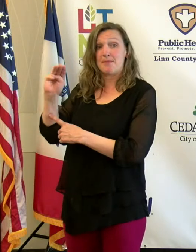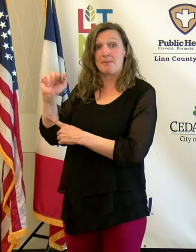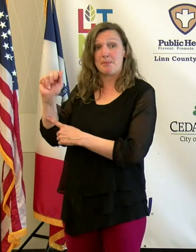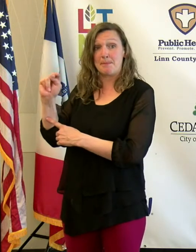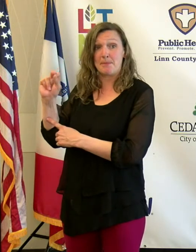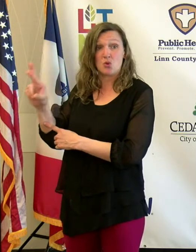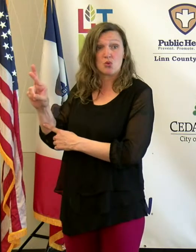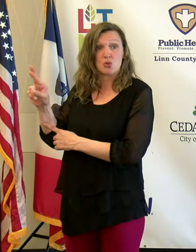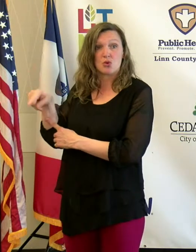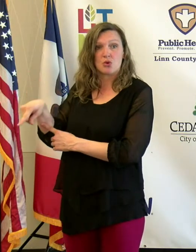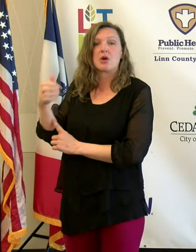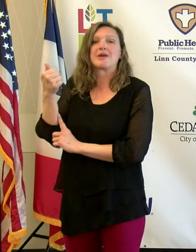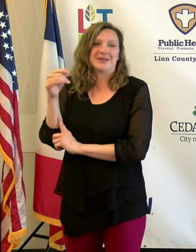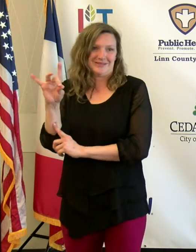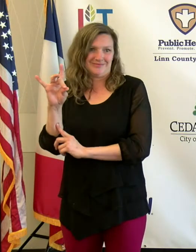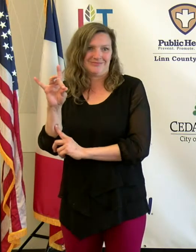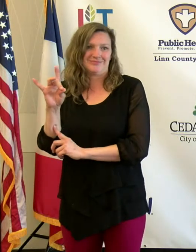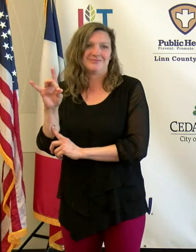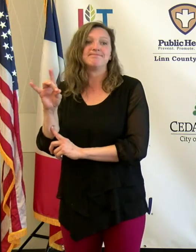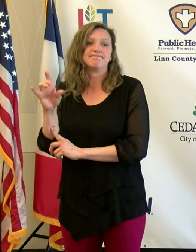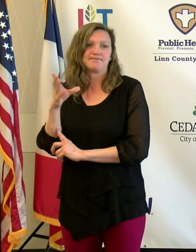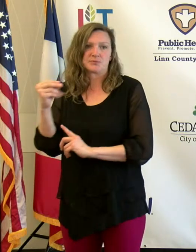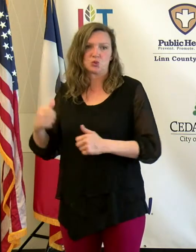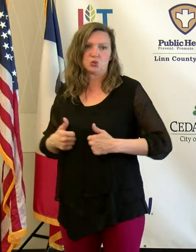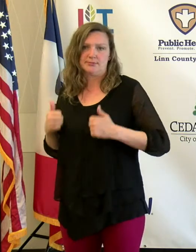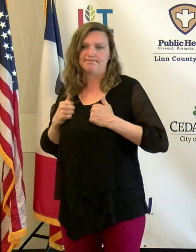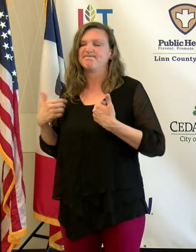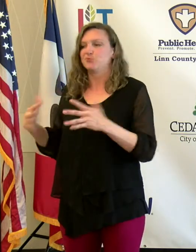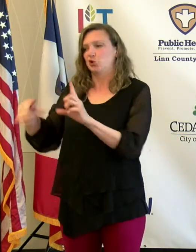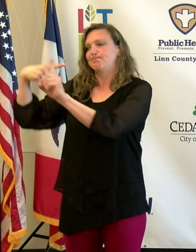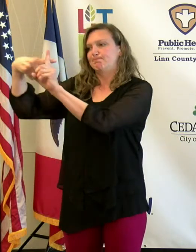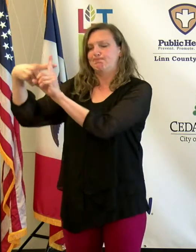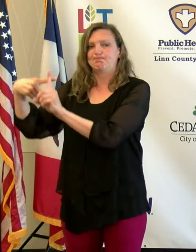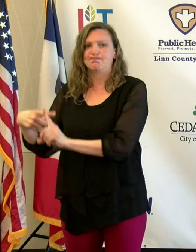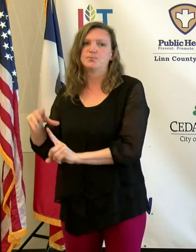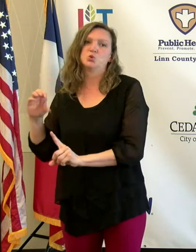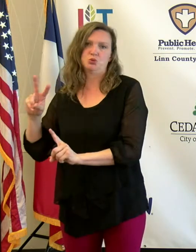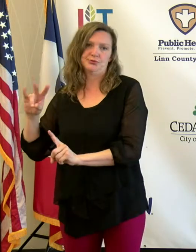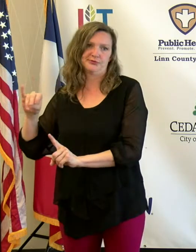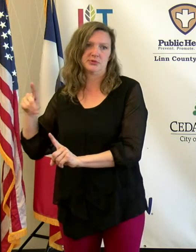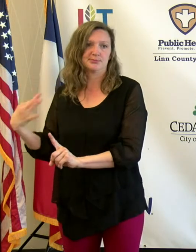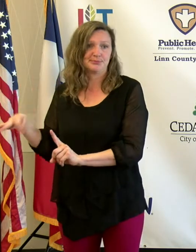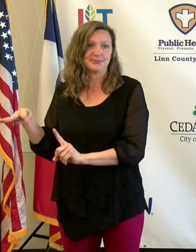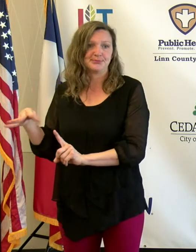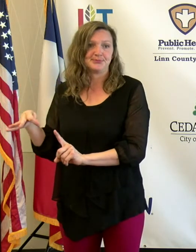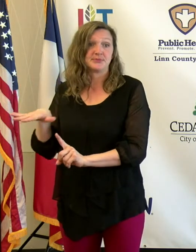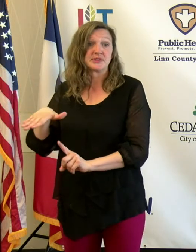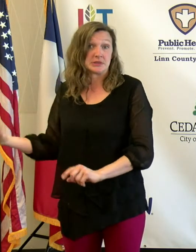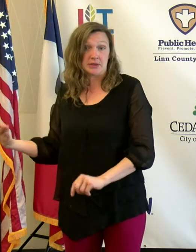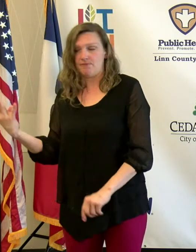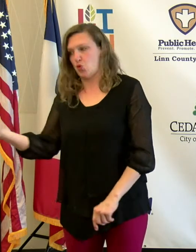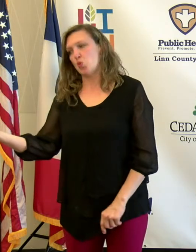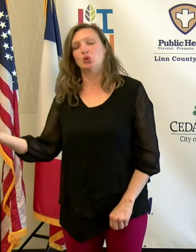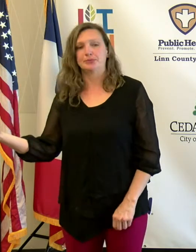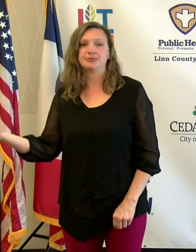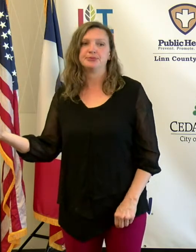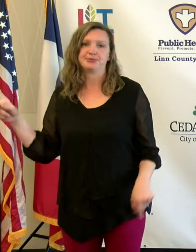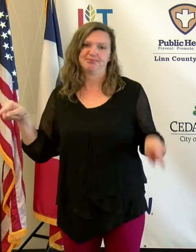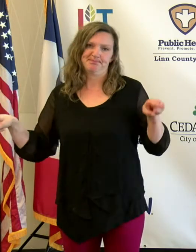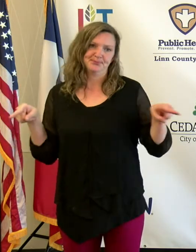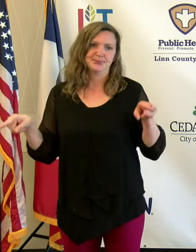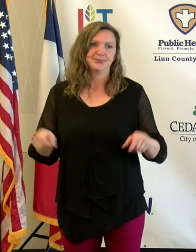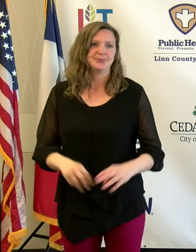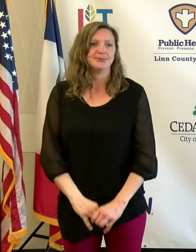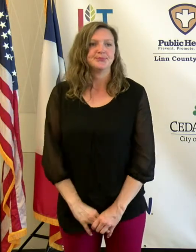18 staff members and residents have tested positive. 4 residents have died. Linn County